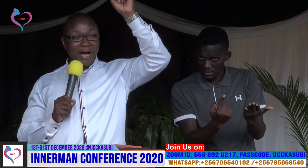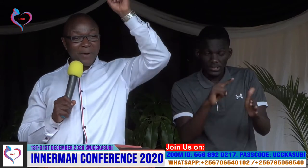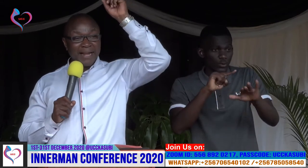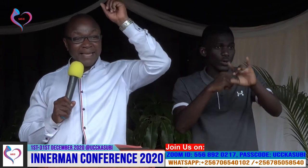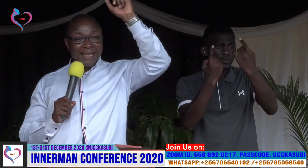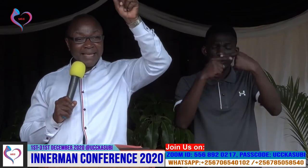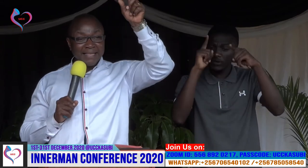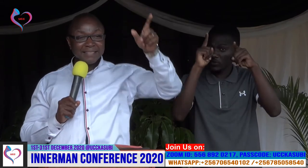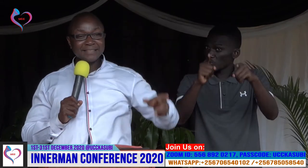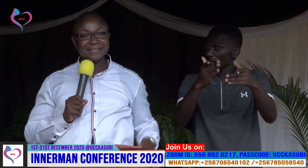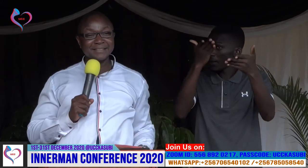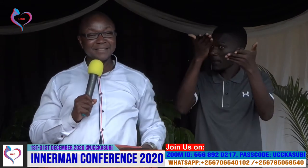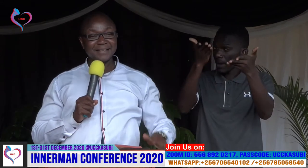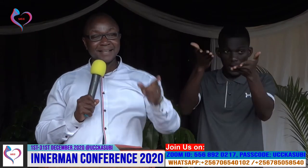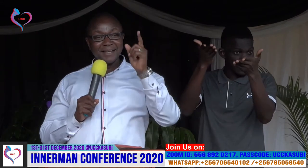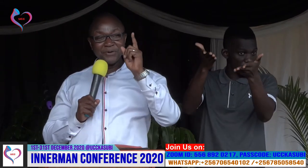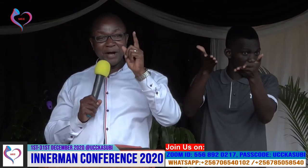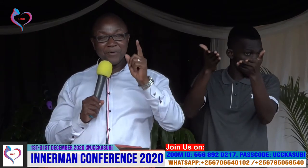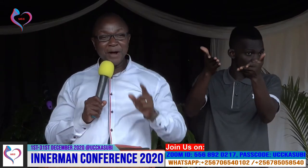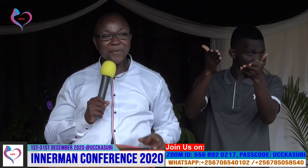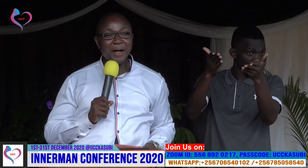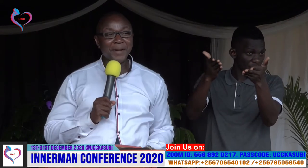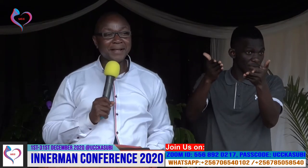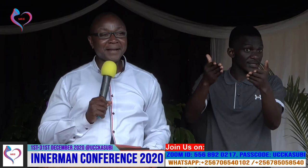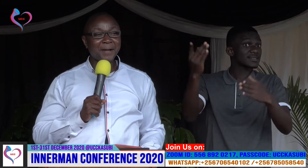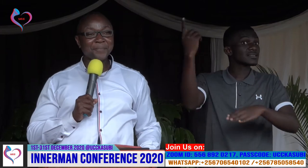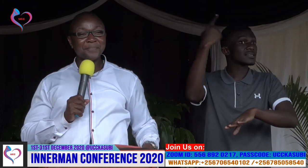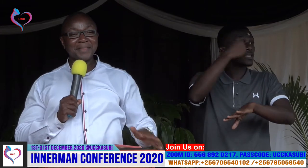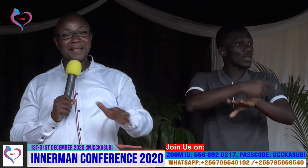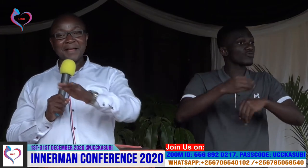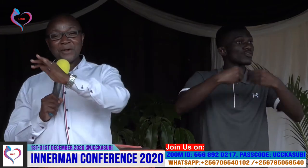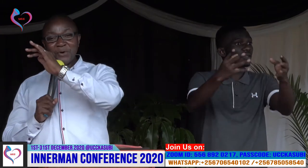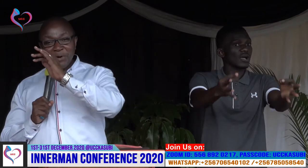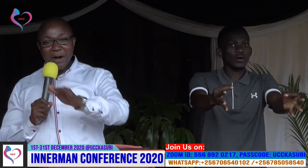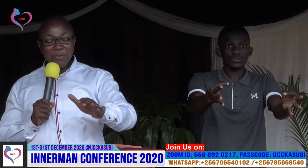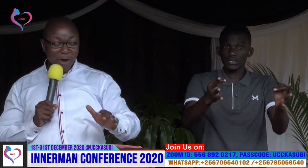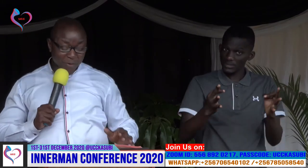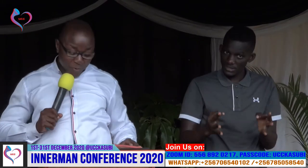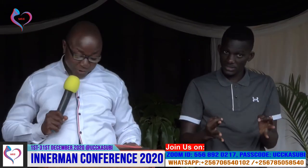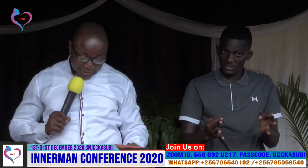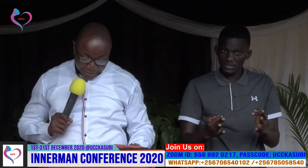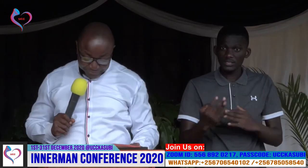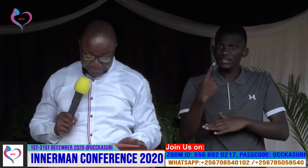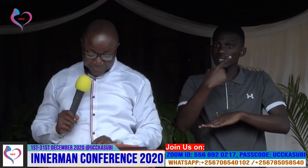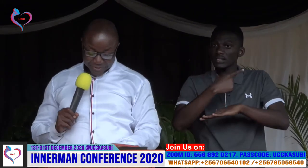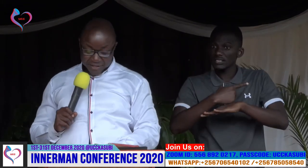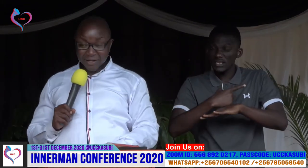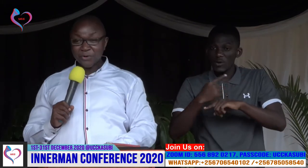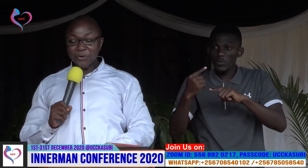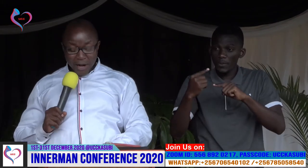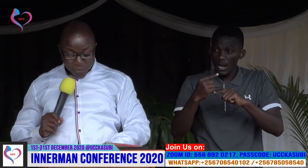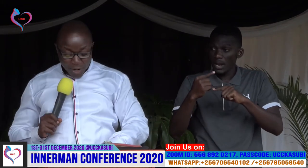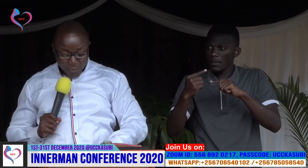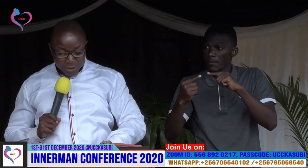us that when we go before, it's a day to give accountability. A day of